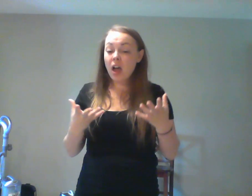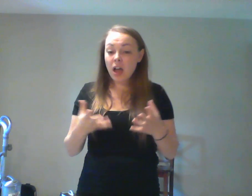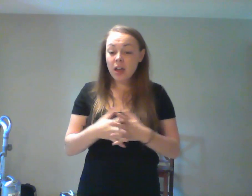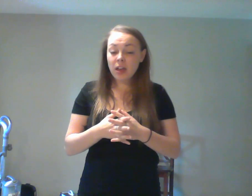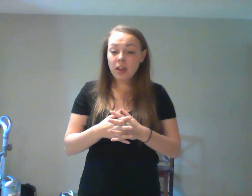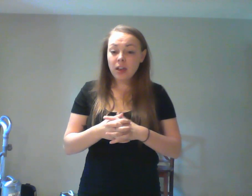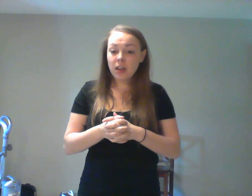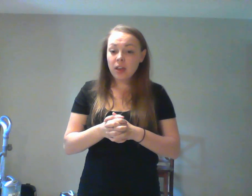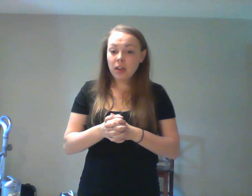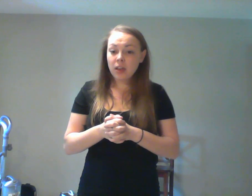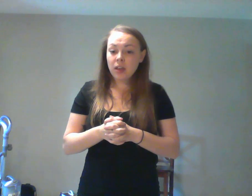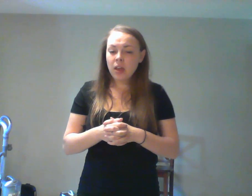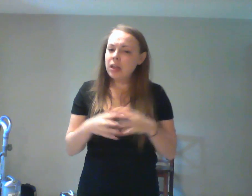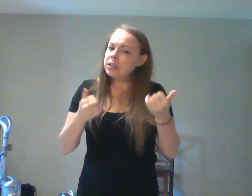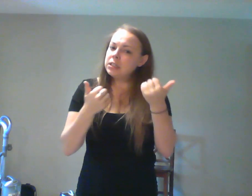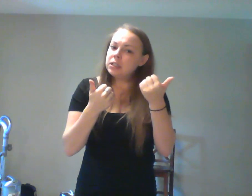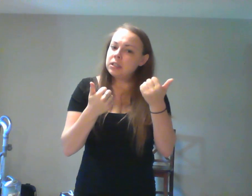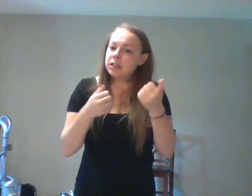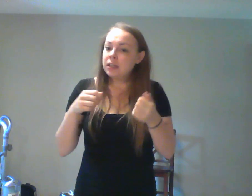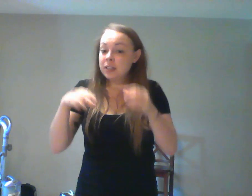I have a story, anything that supports how they have things in